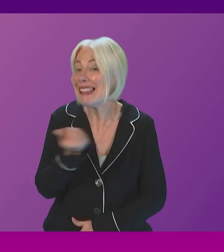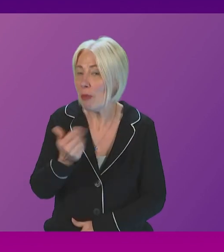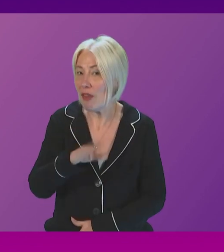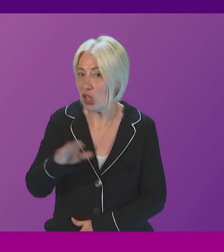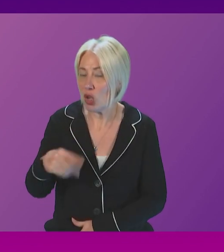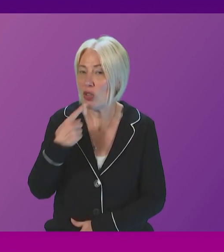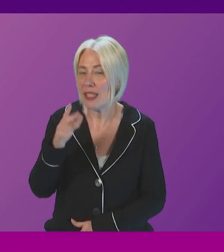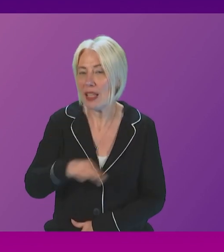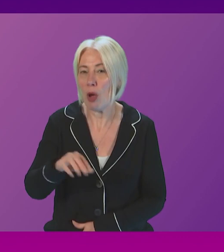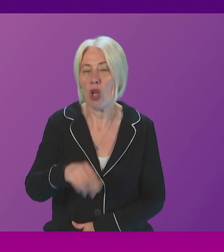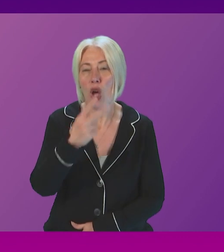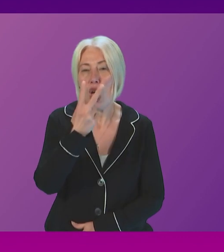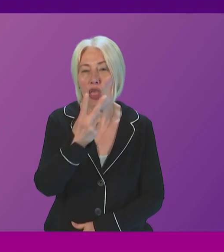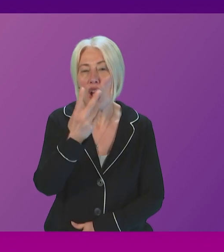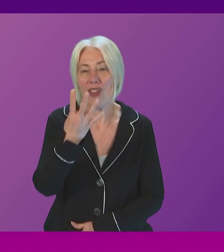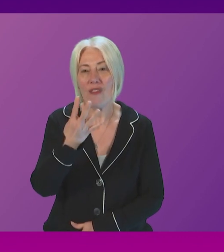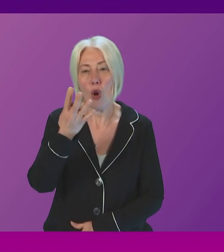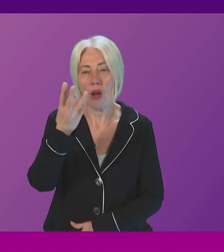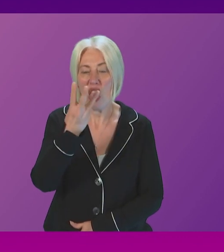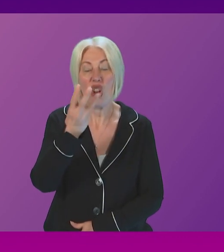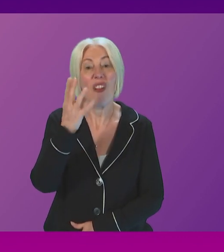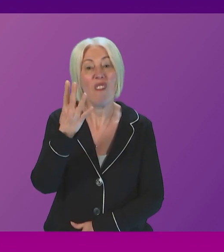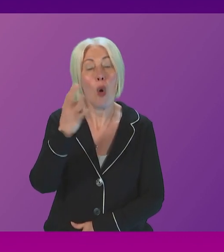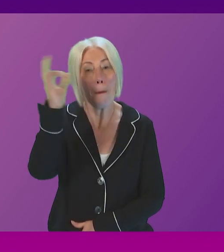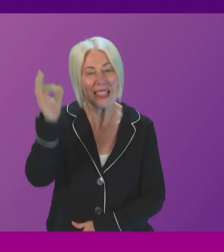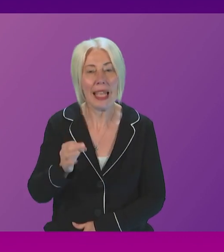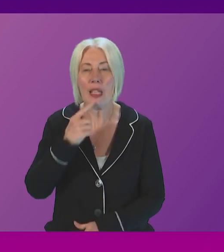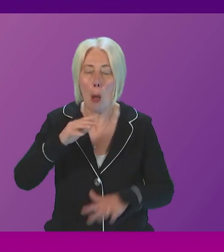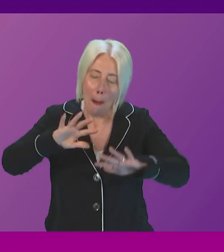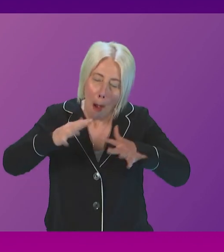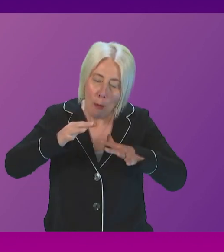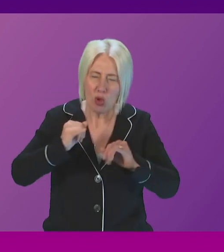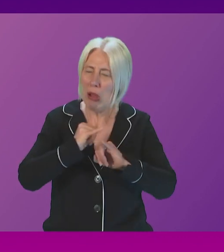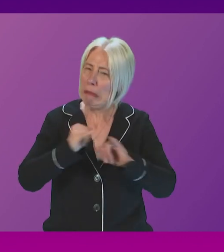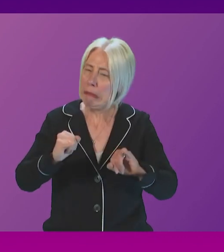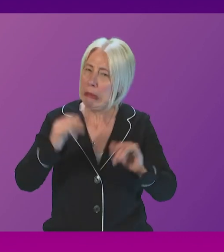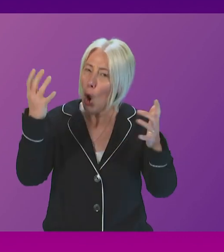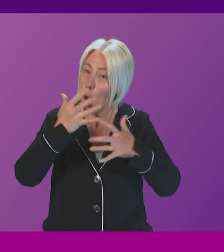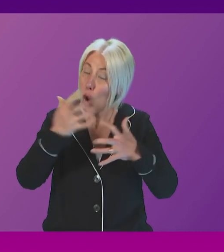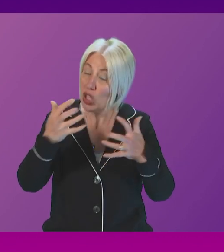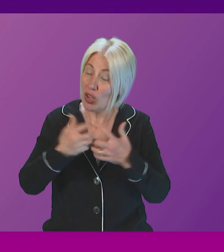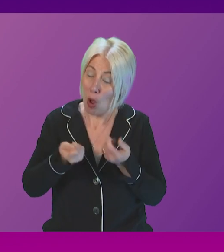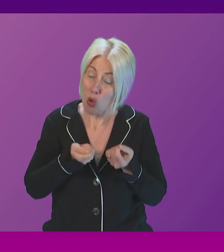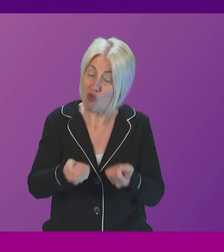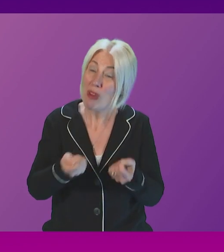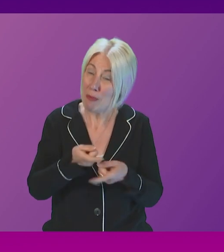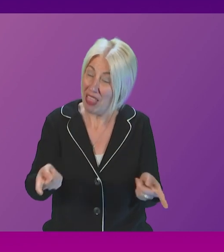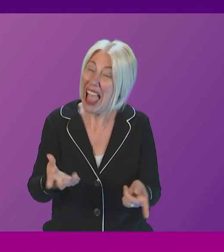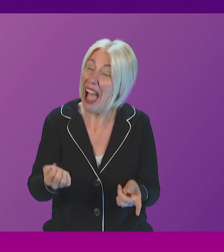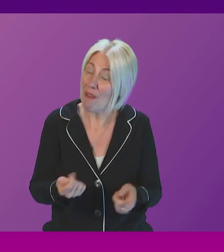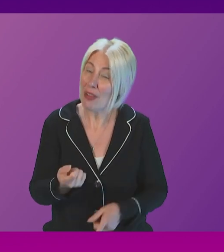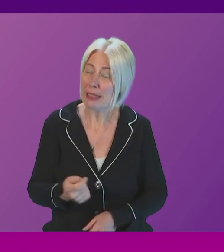was almost 35, 34% of cases that were moderate or significant concerns in the way they'd been treated. Yet,